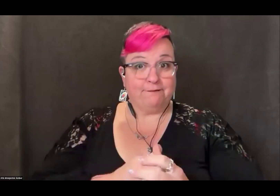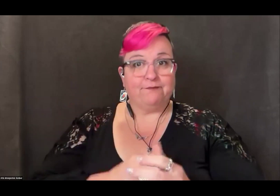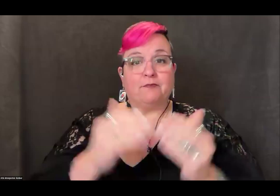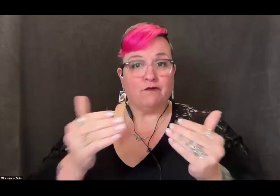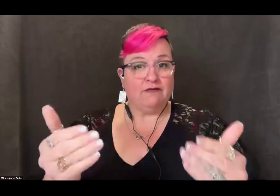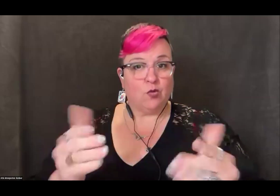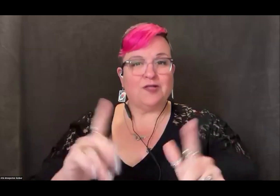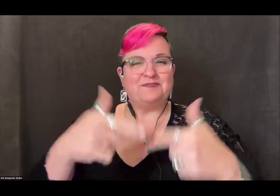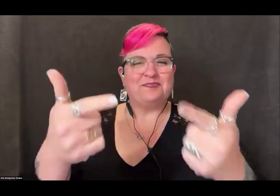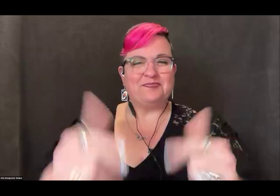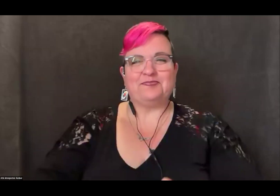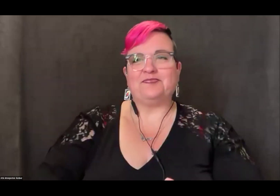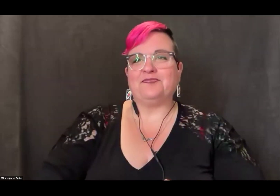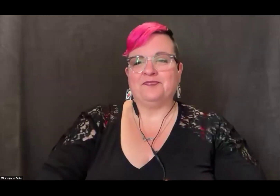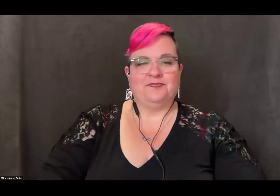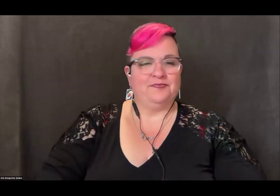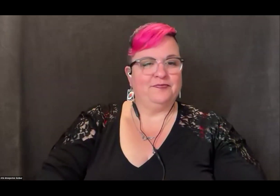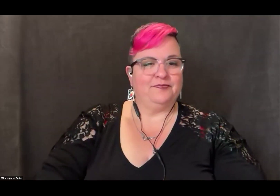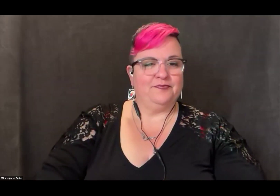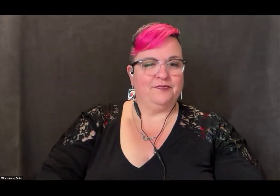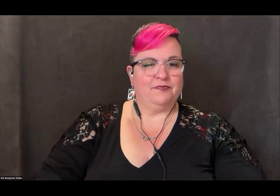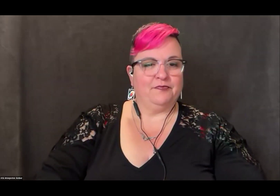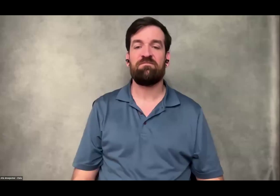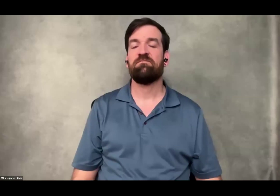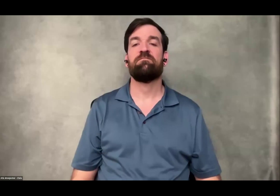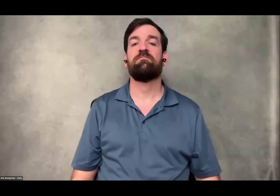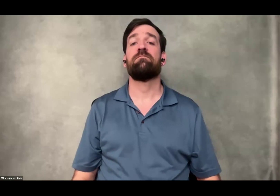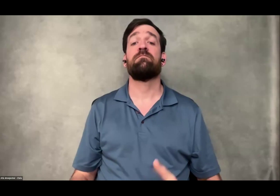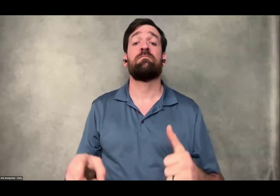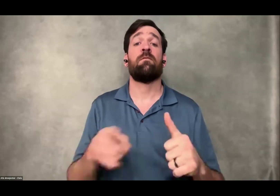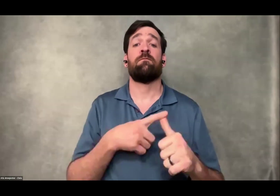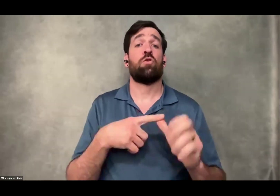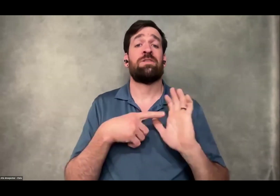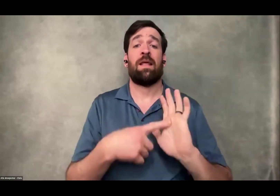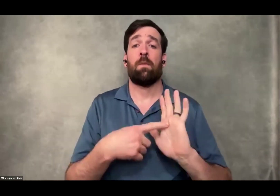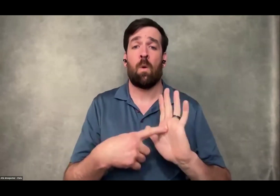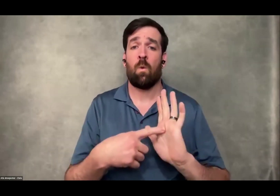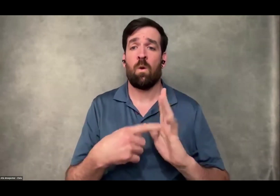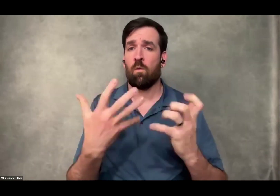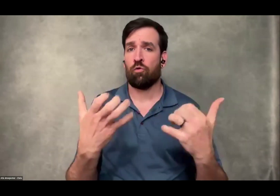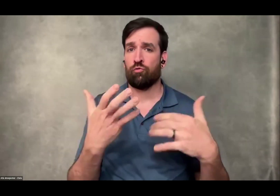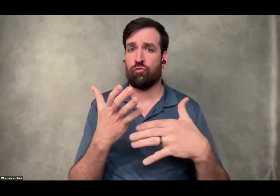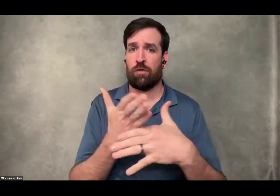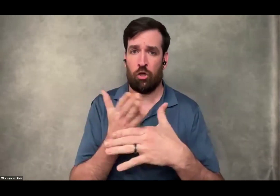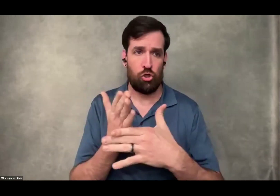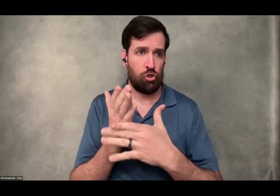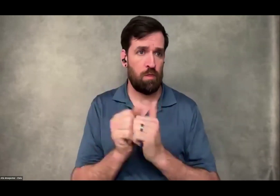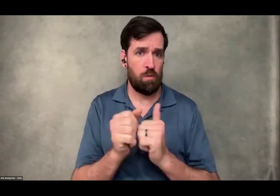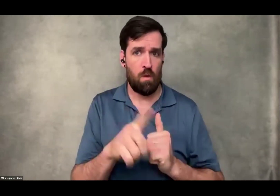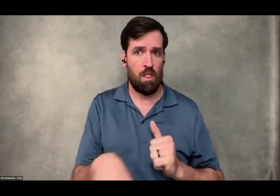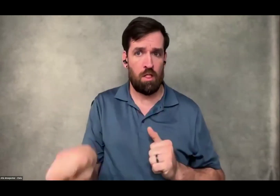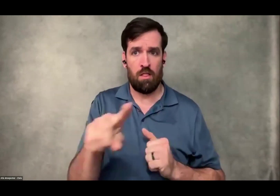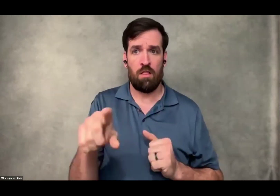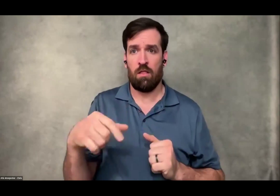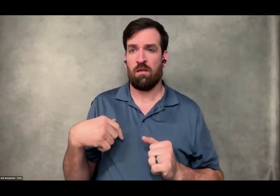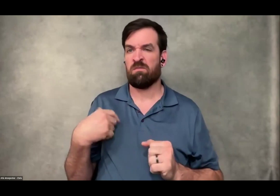forward, the first demo that I'd like to share with you all, I'm